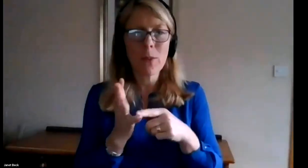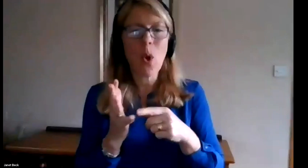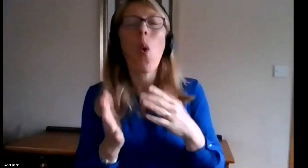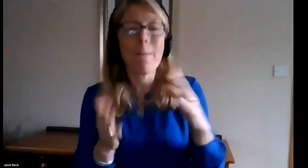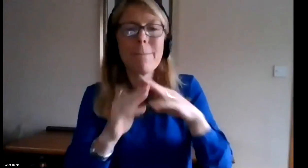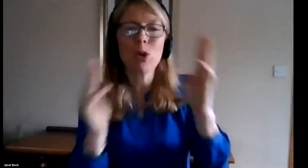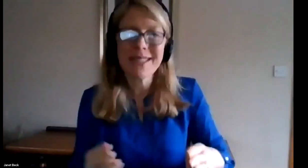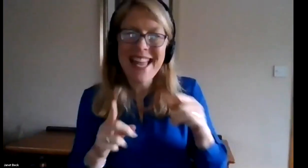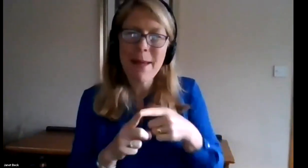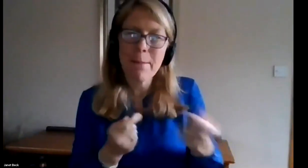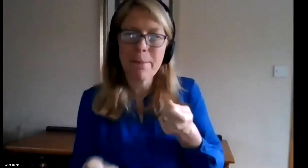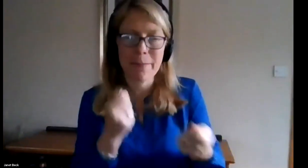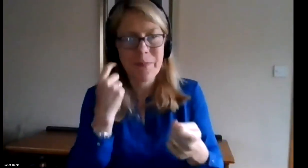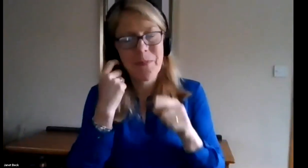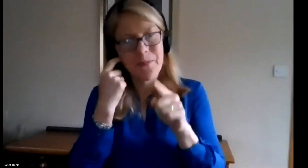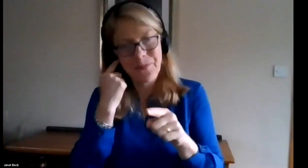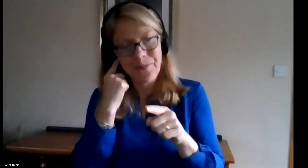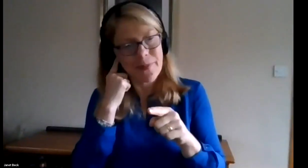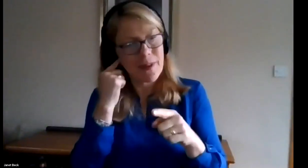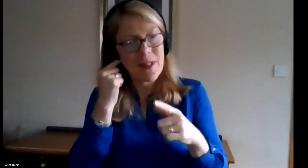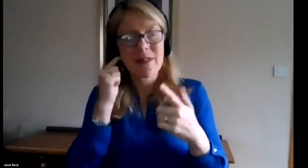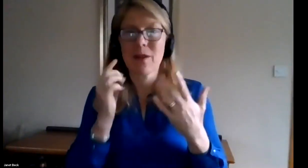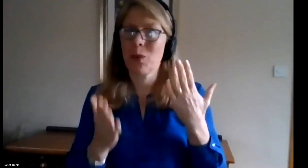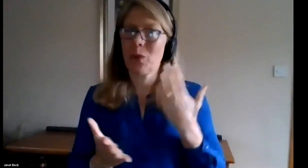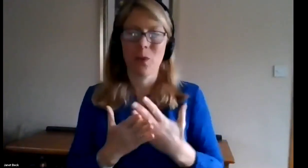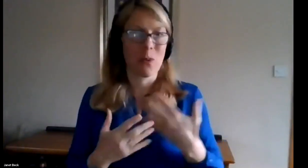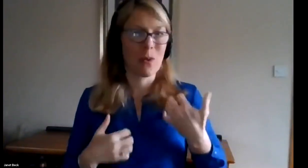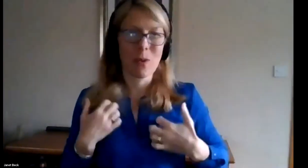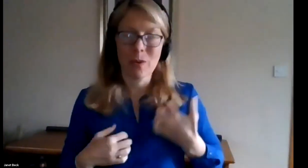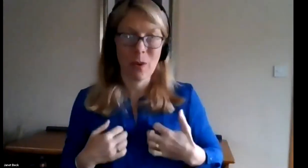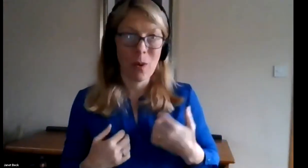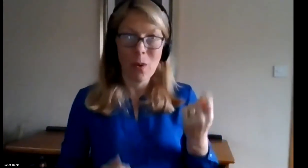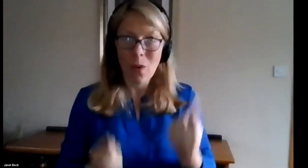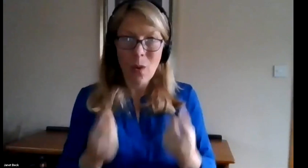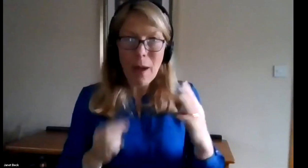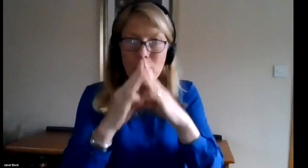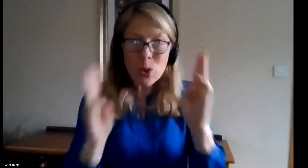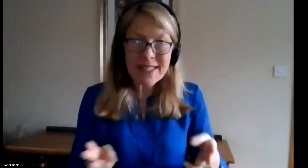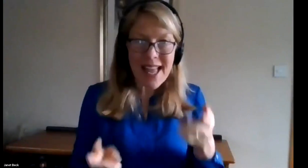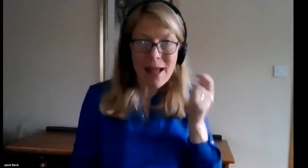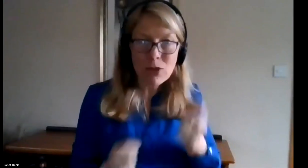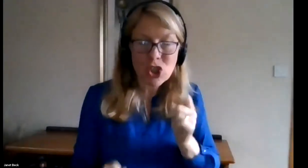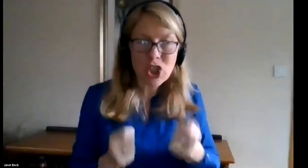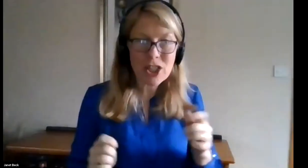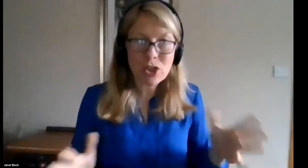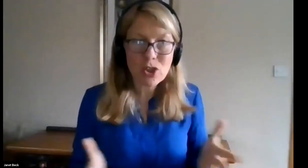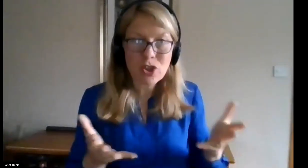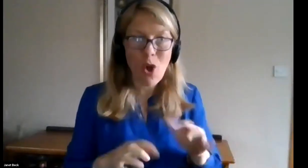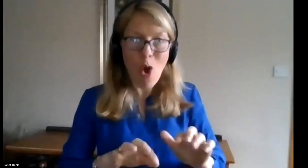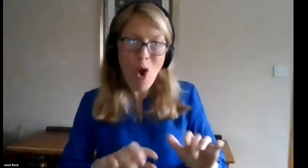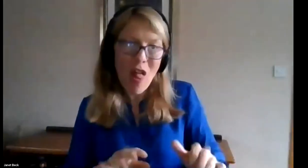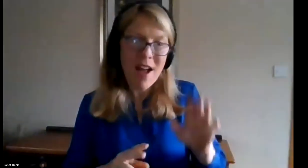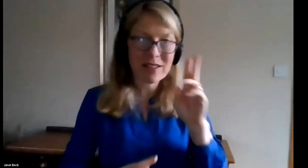pandemic is actually thriving. There are many new things that are emerging at the moment, new exciting things